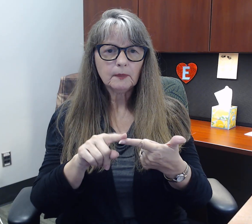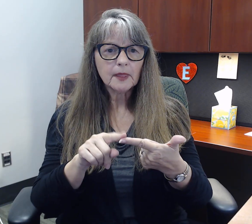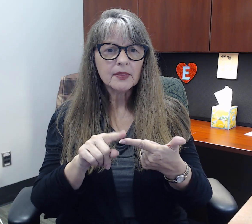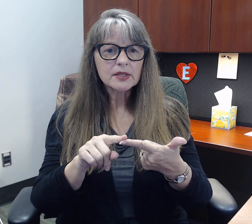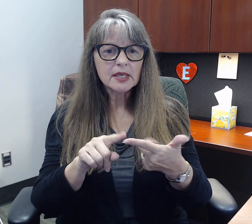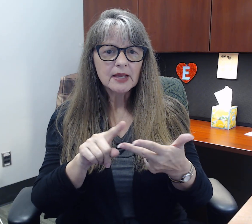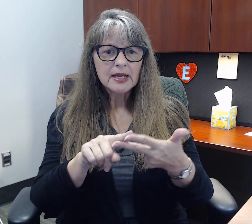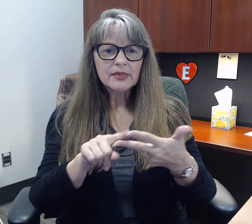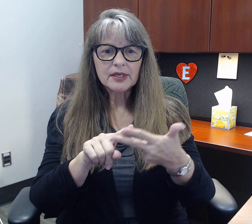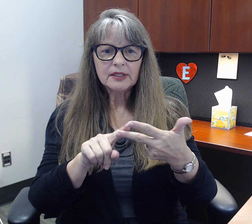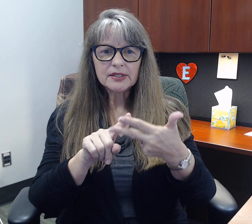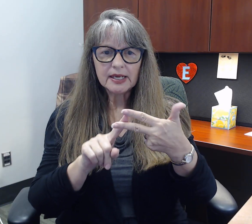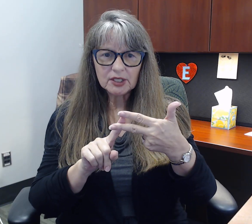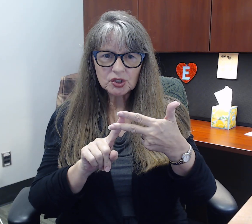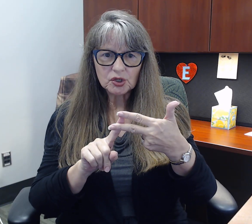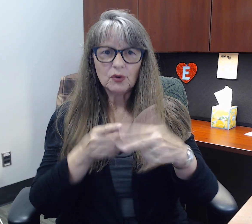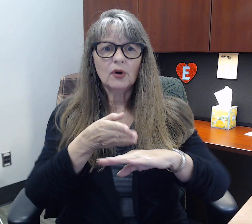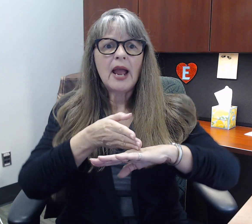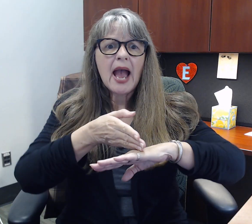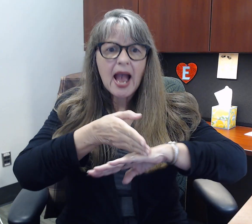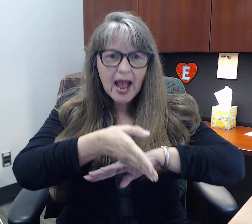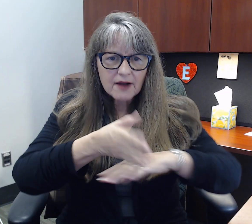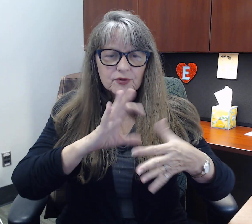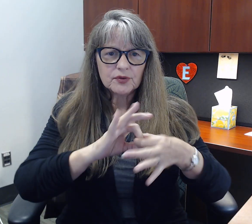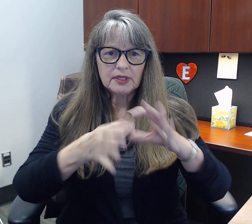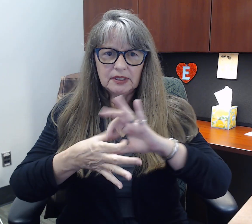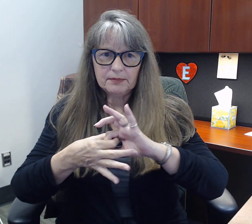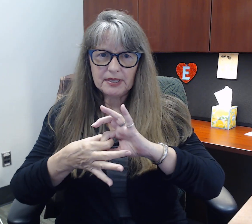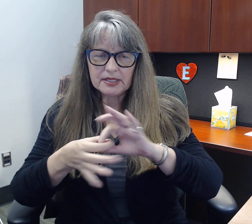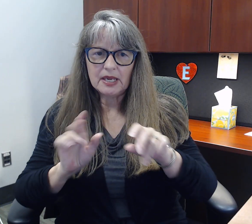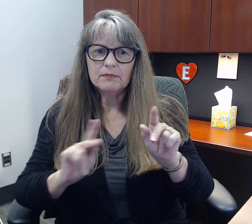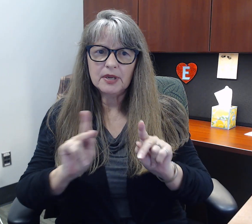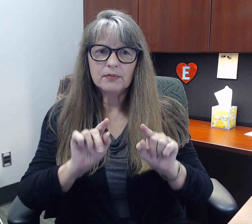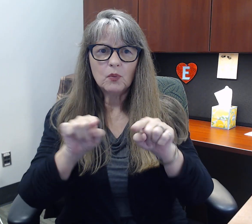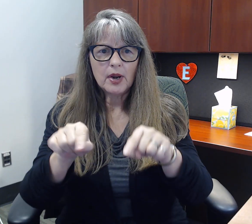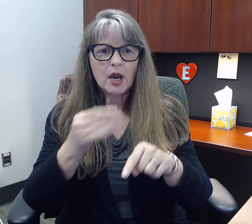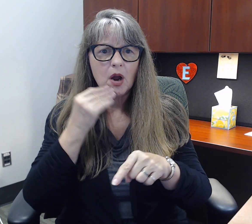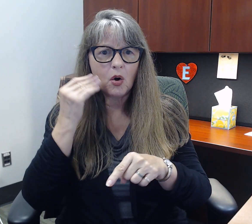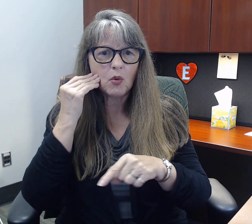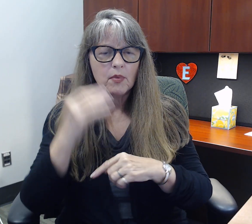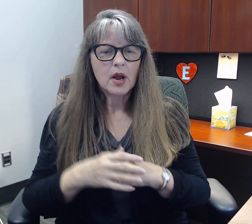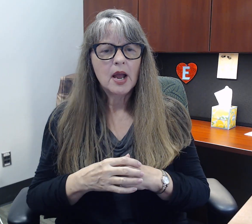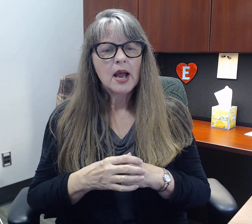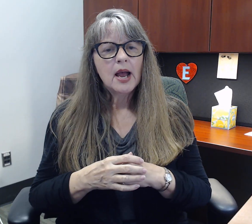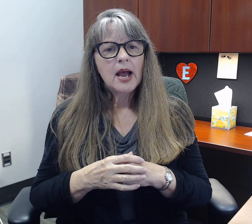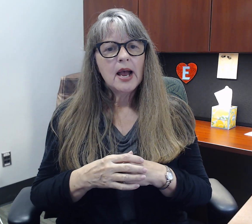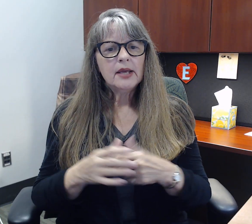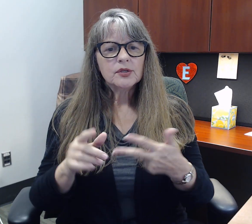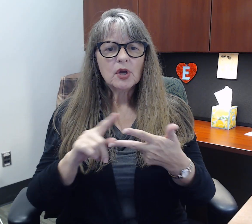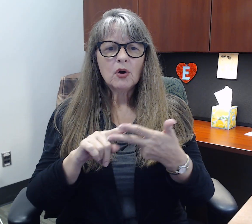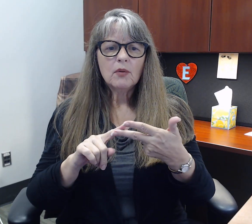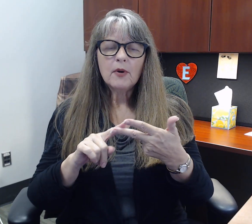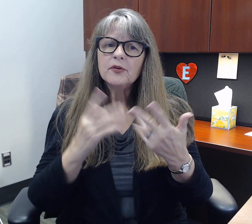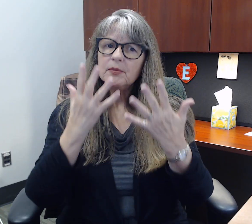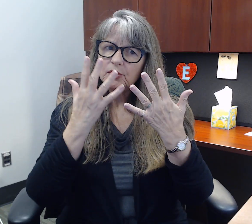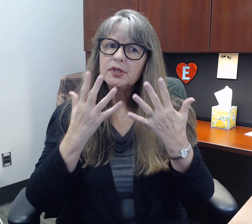The second two are after the Olympics, and people went home. And so both of them were